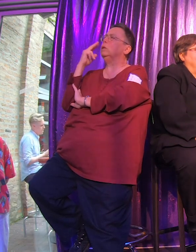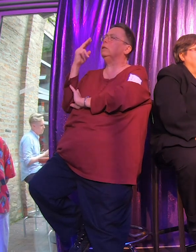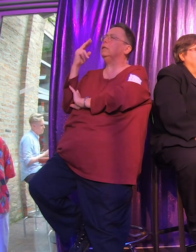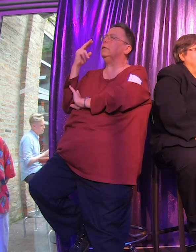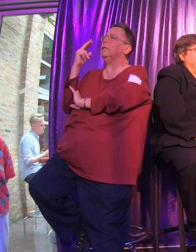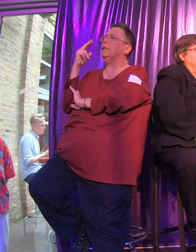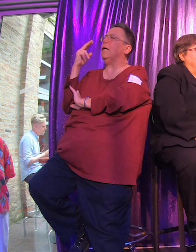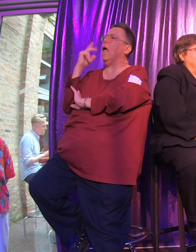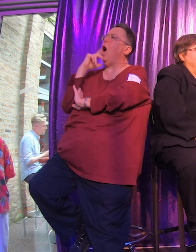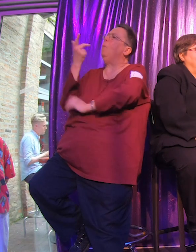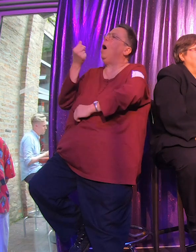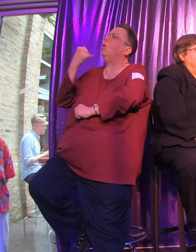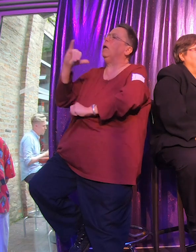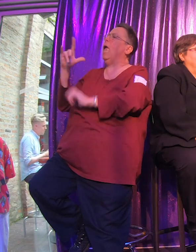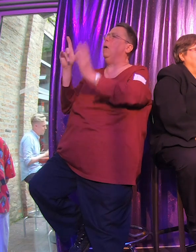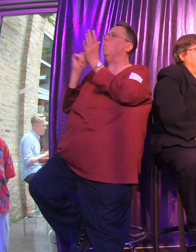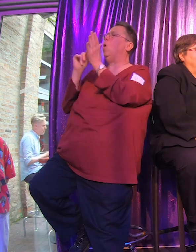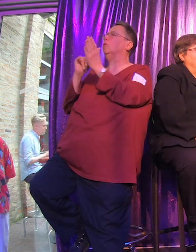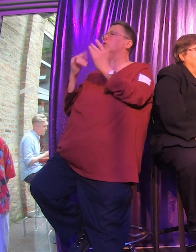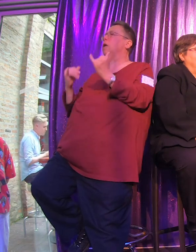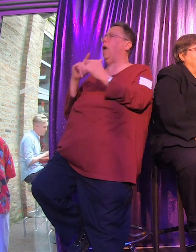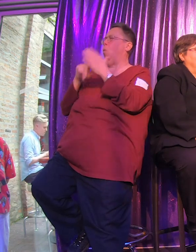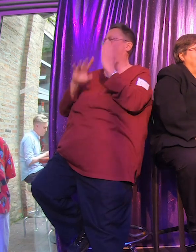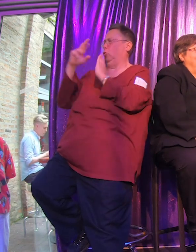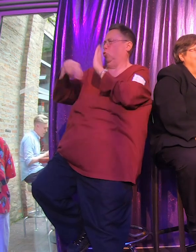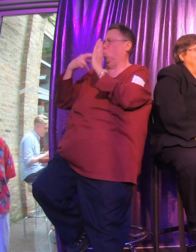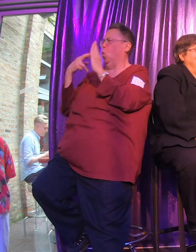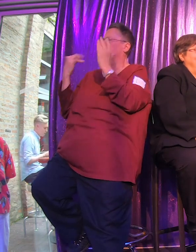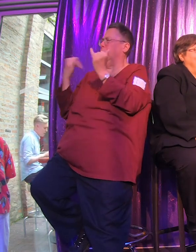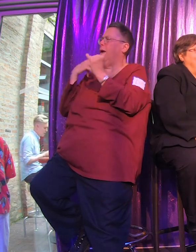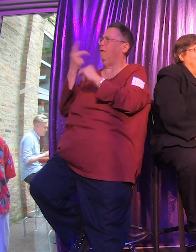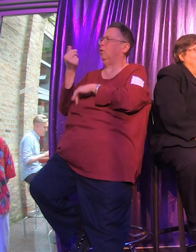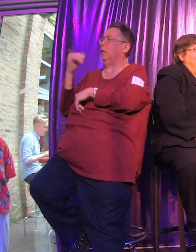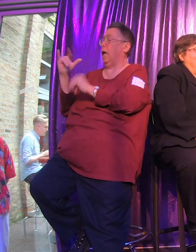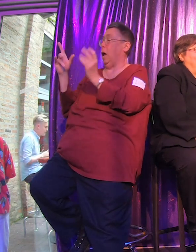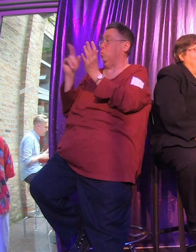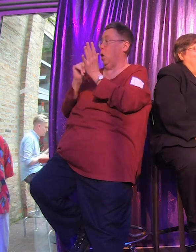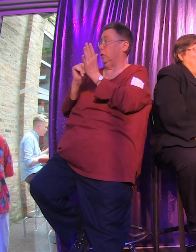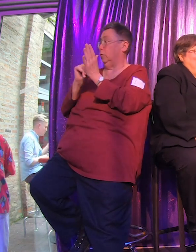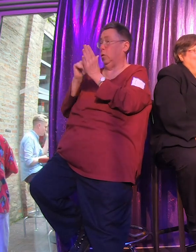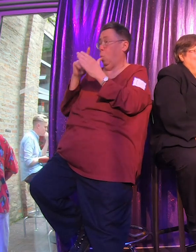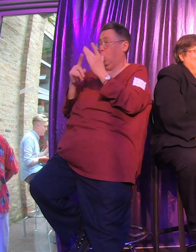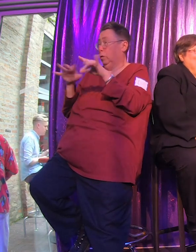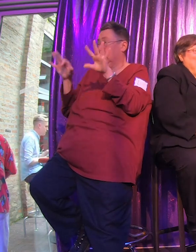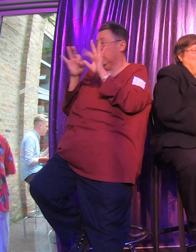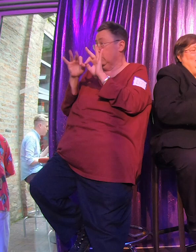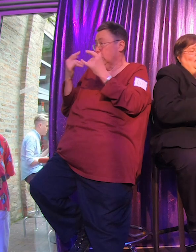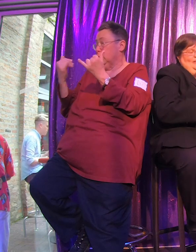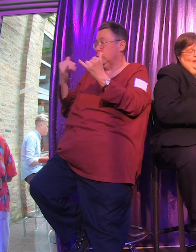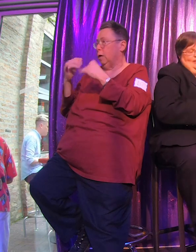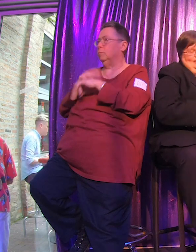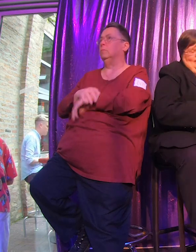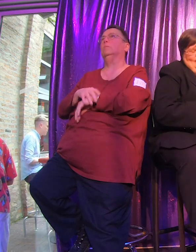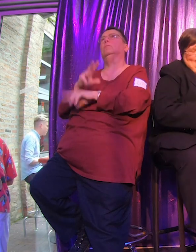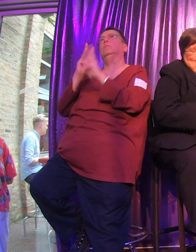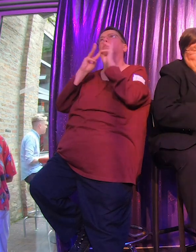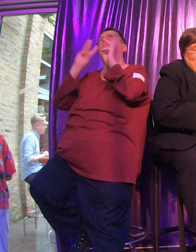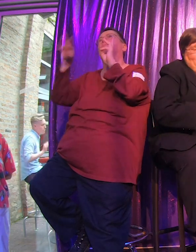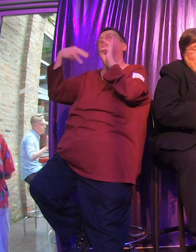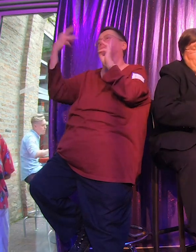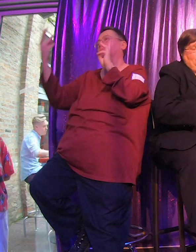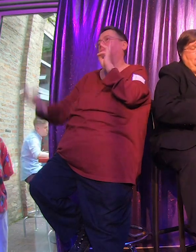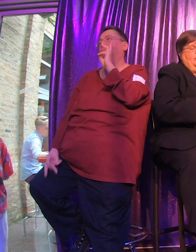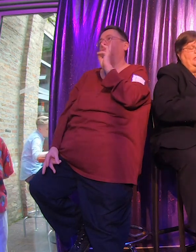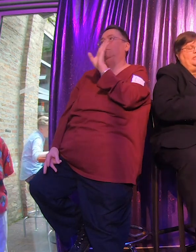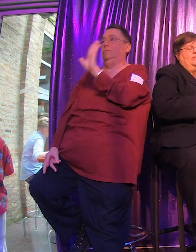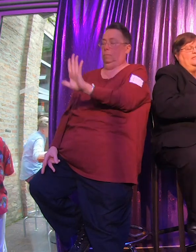about the gay press of today? What's its role today, and what's its significance today? Wow, that's a